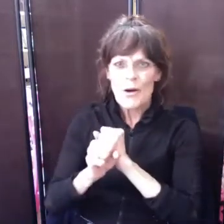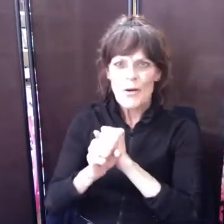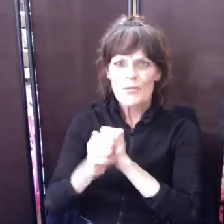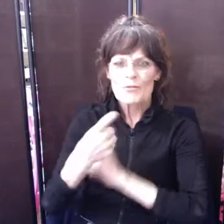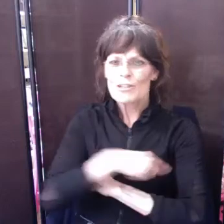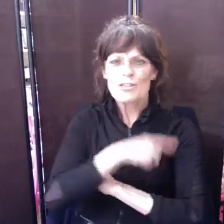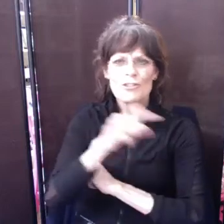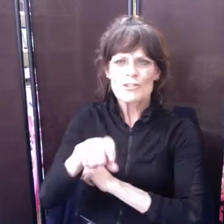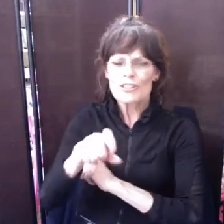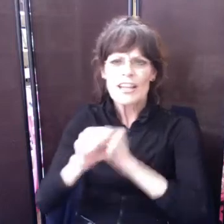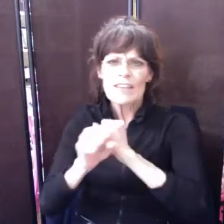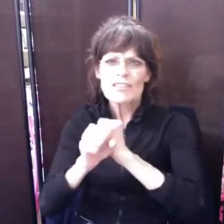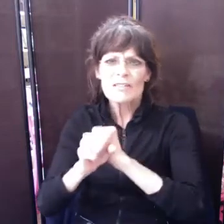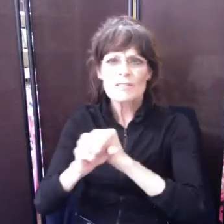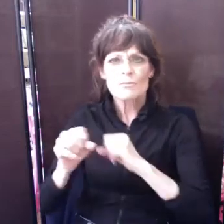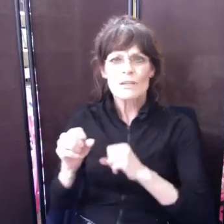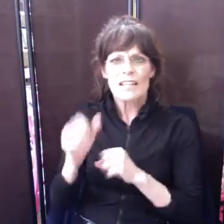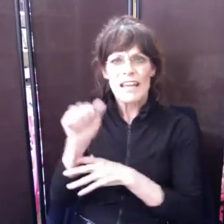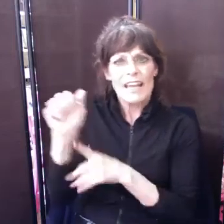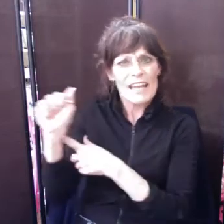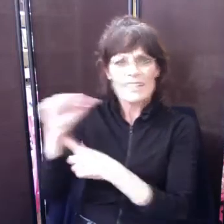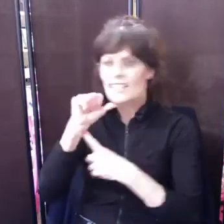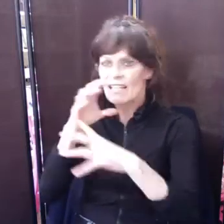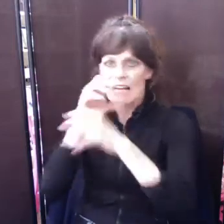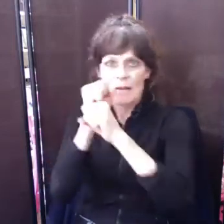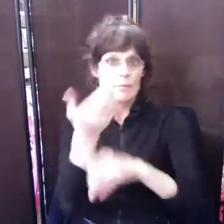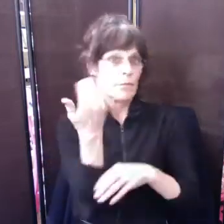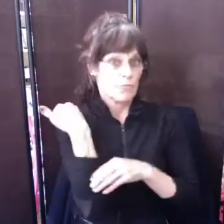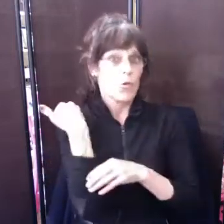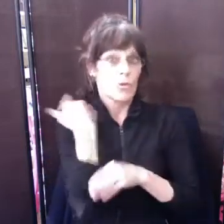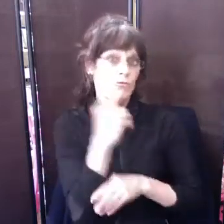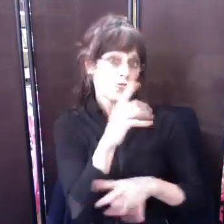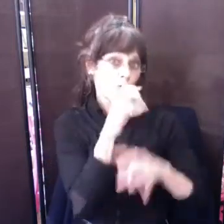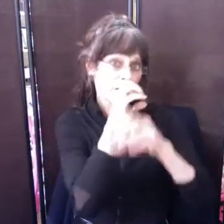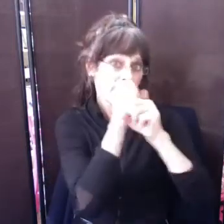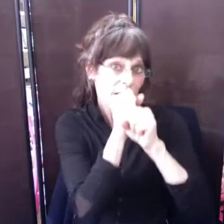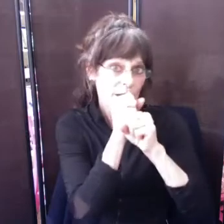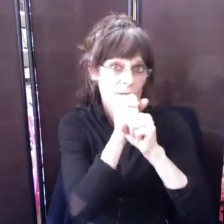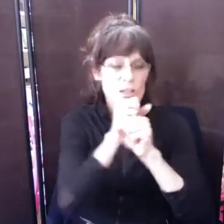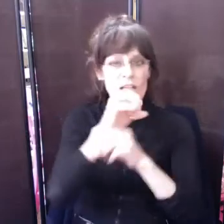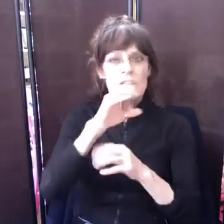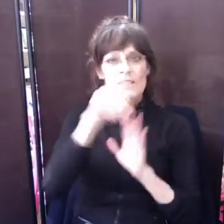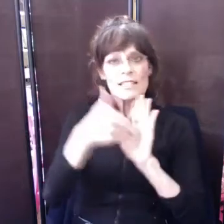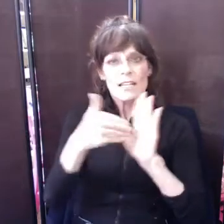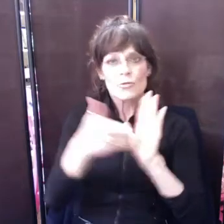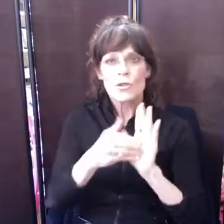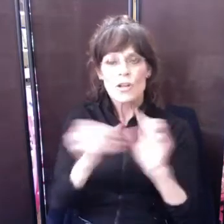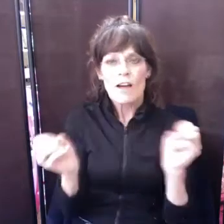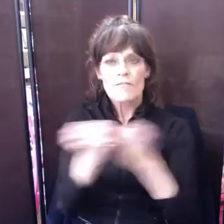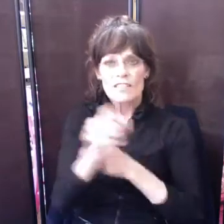but the organization is not anonymous. But back then it was pretty anonymous. But central office in Los Angeles used to do a very,